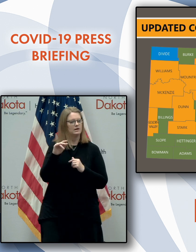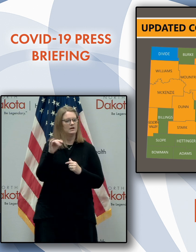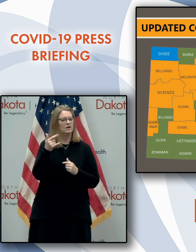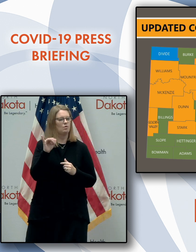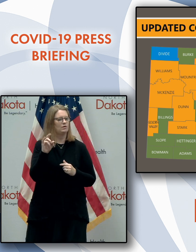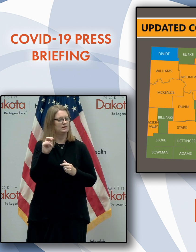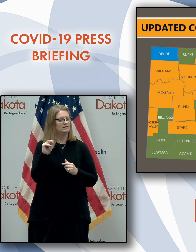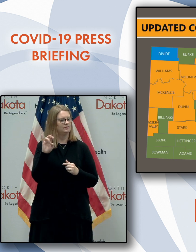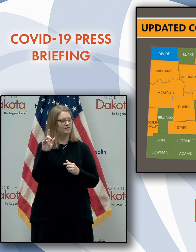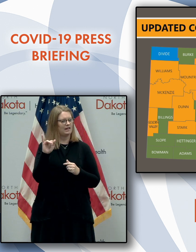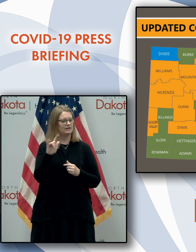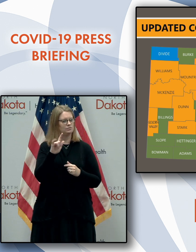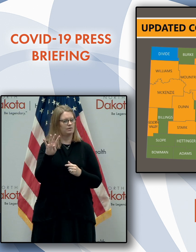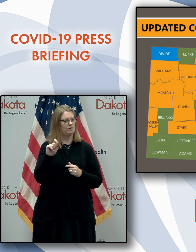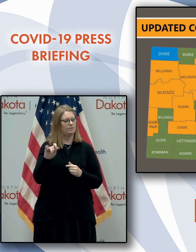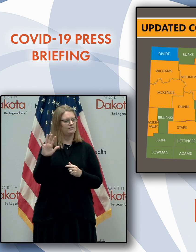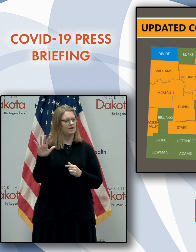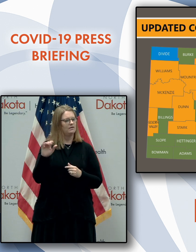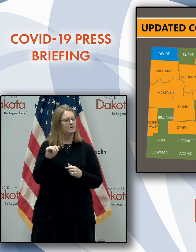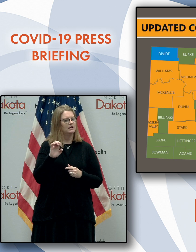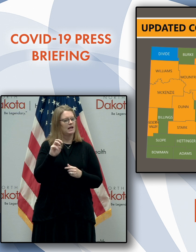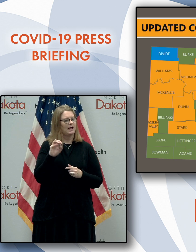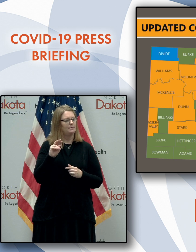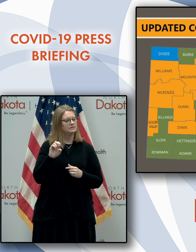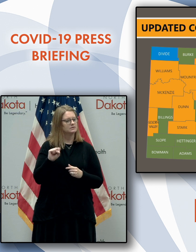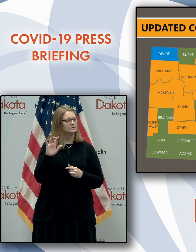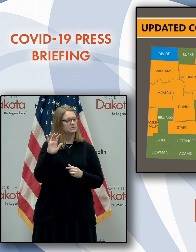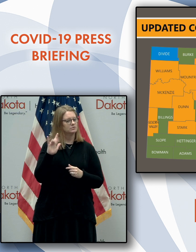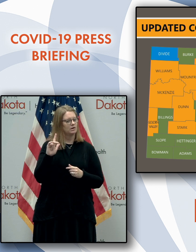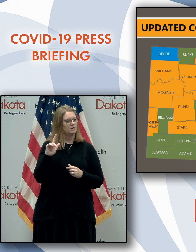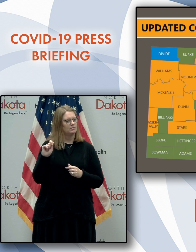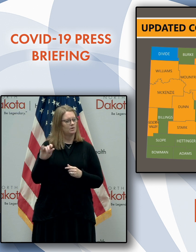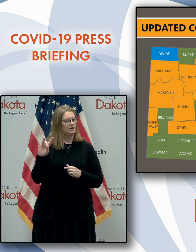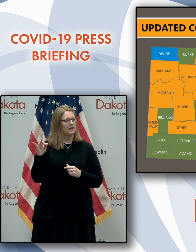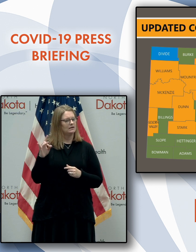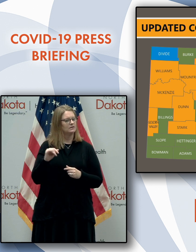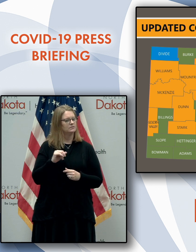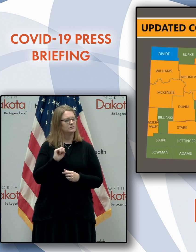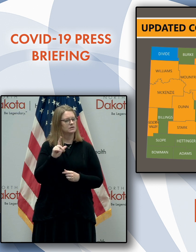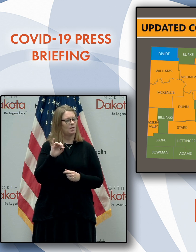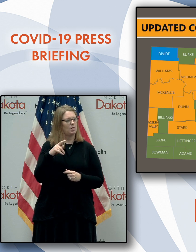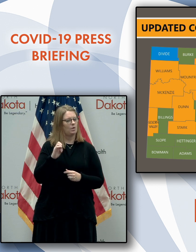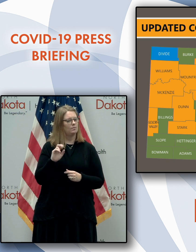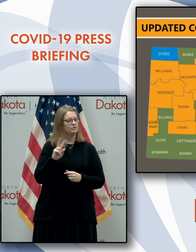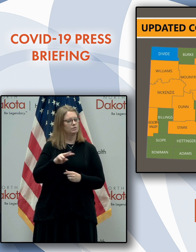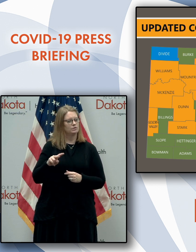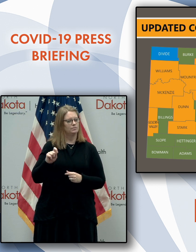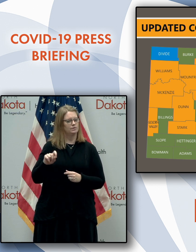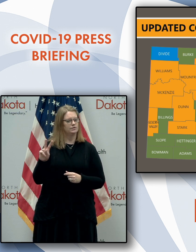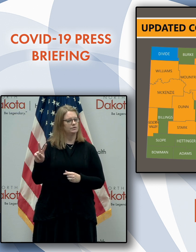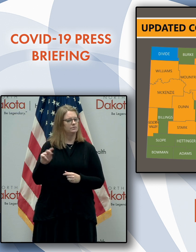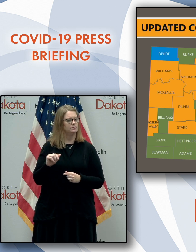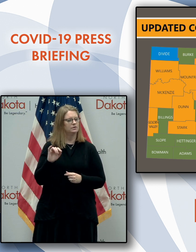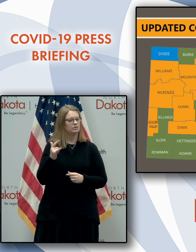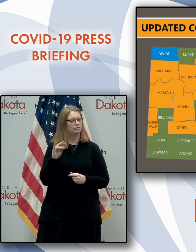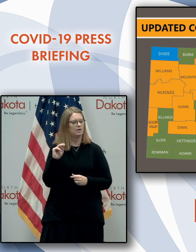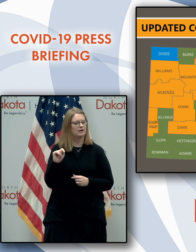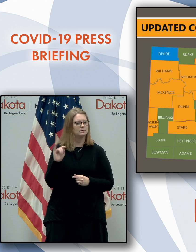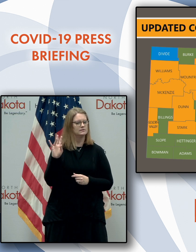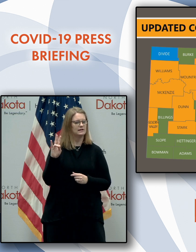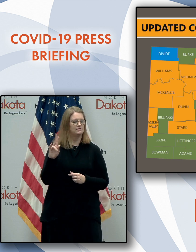Golden Valley, 24.5, Emmons County, 23.8, Slope County, 22.2,